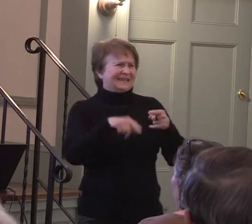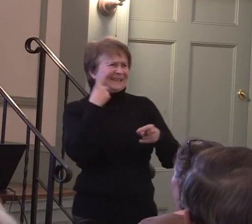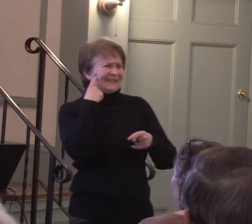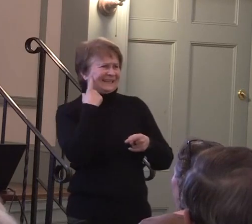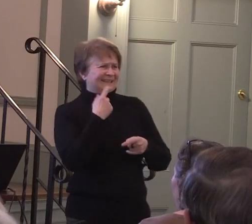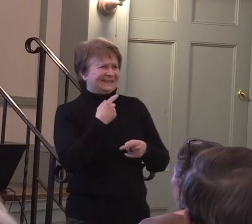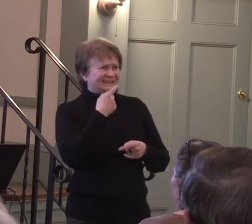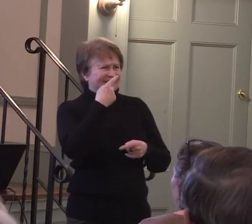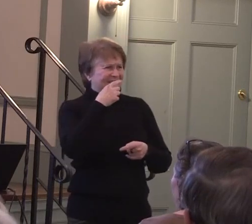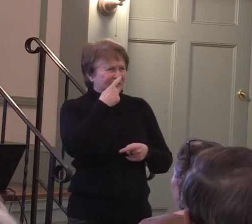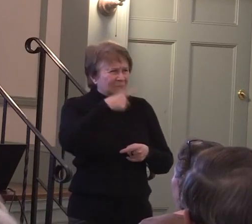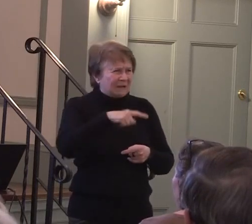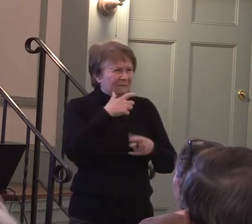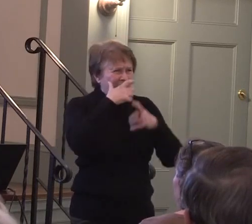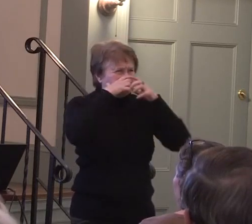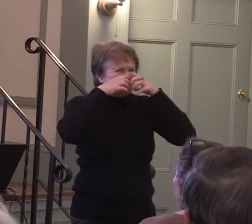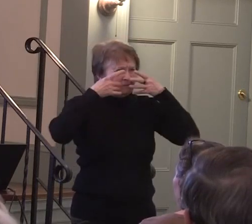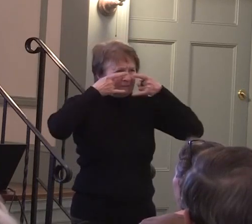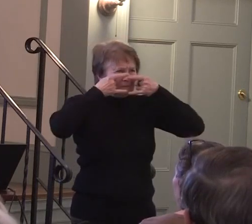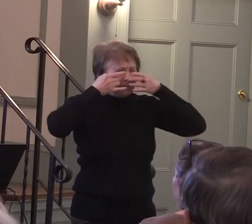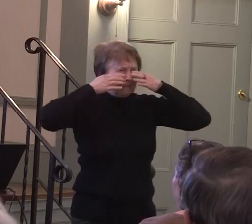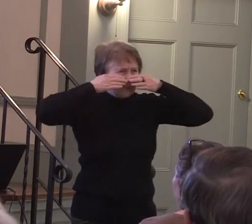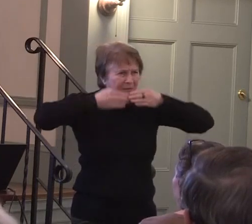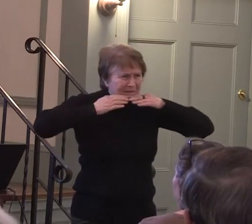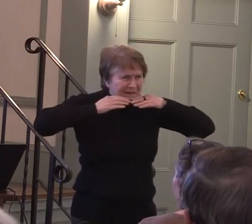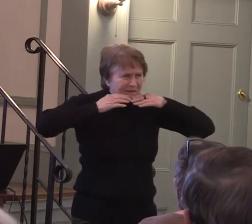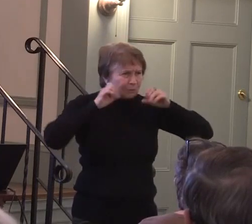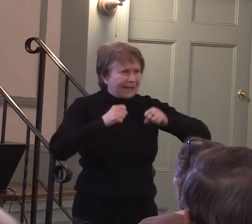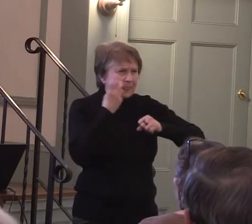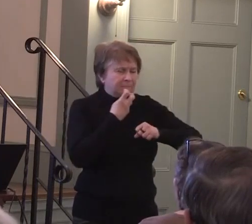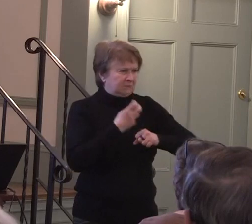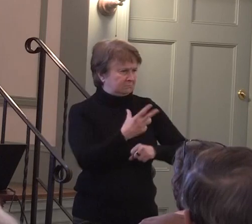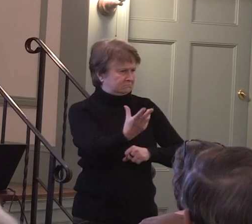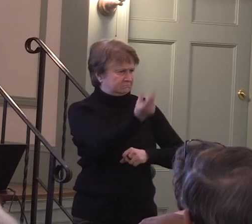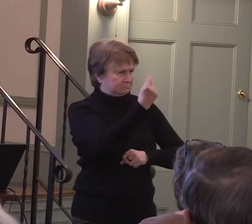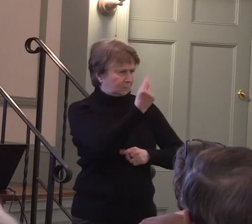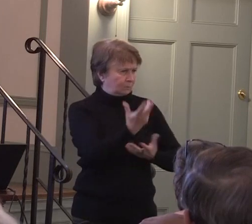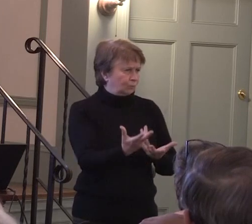Could you lower your mask so I could lip read you? They say no.